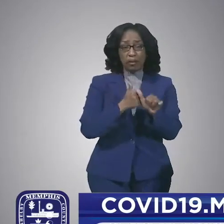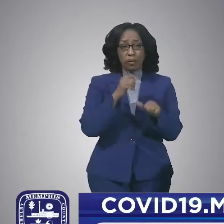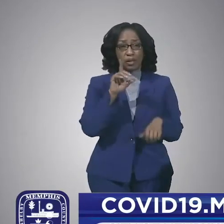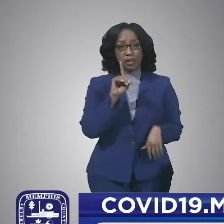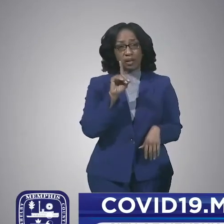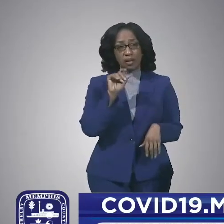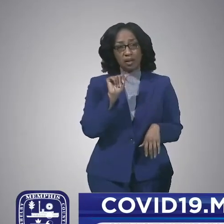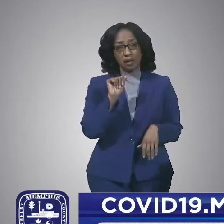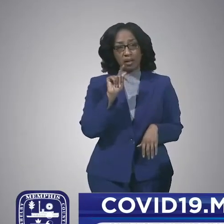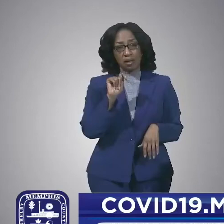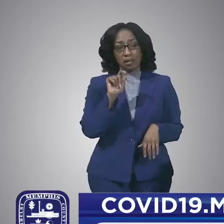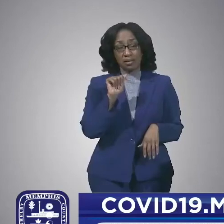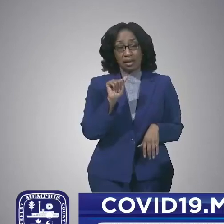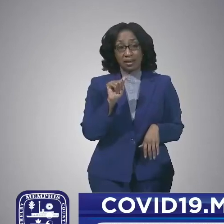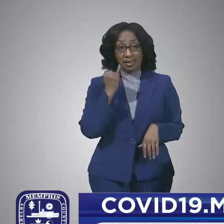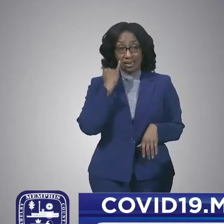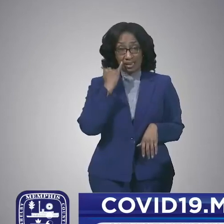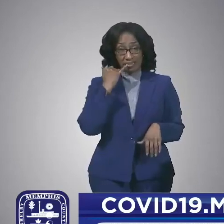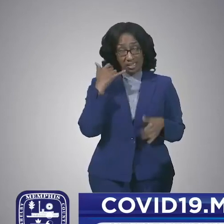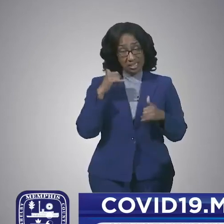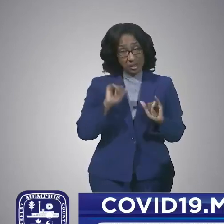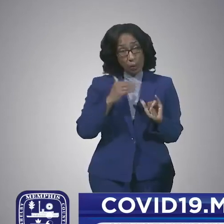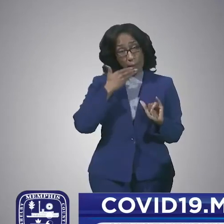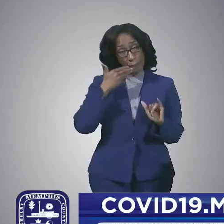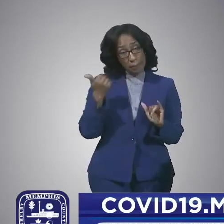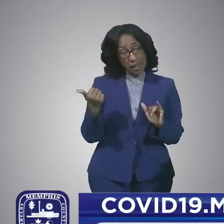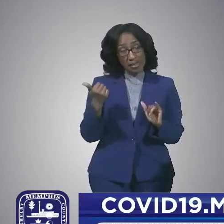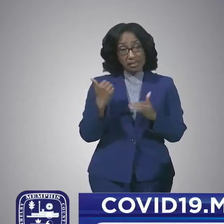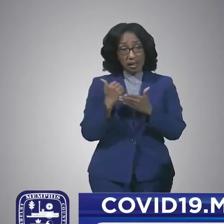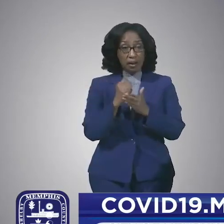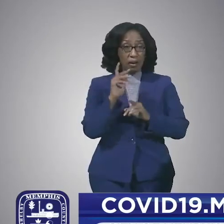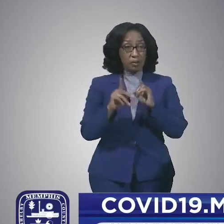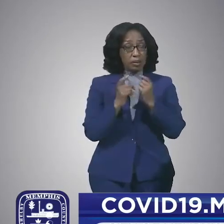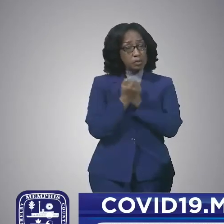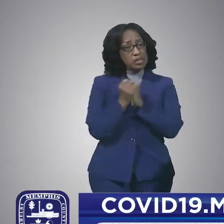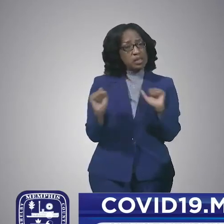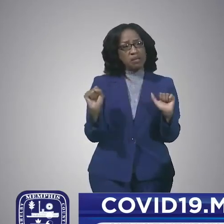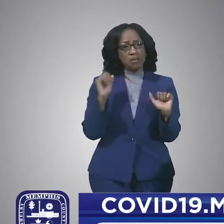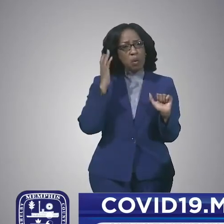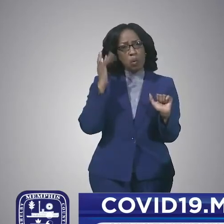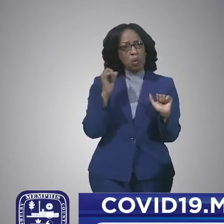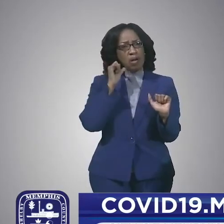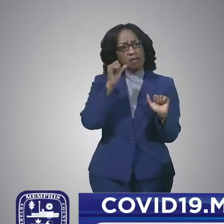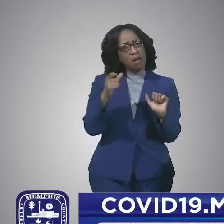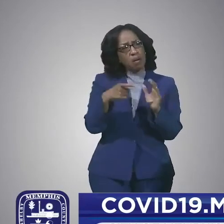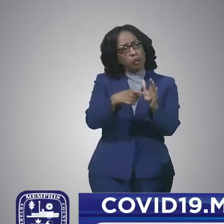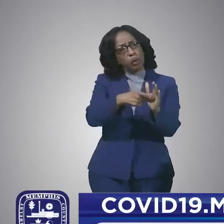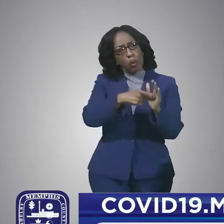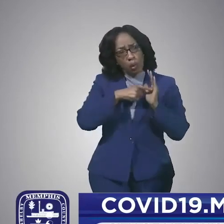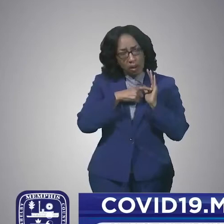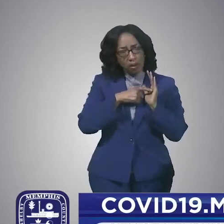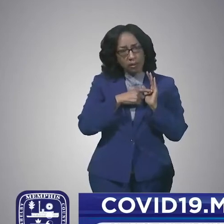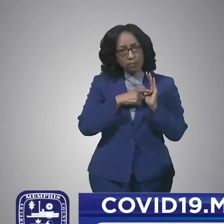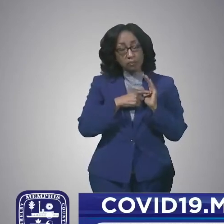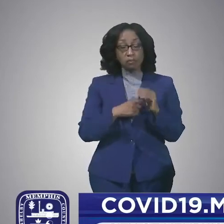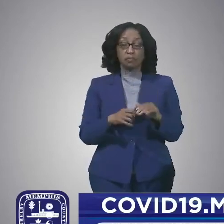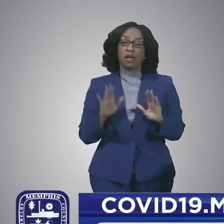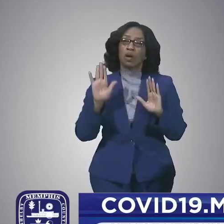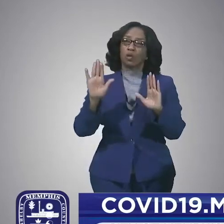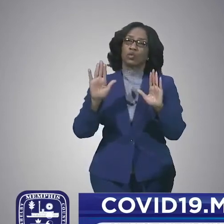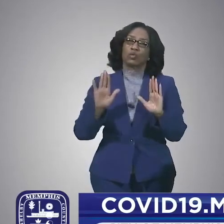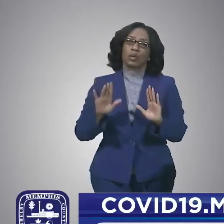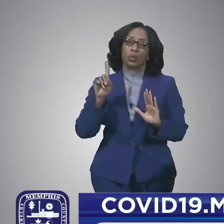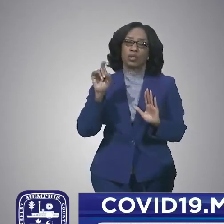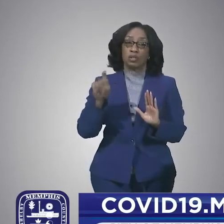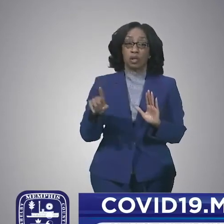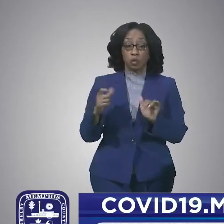but you know, if it's still the best thing to keep people safe, why not require it? Great question. So